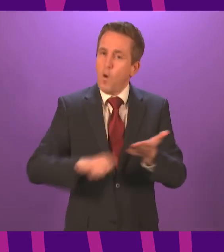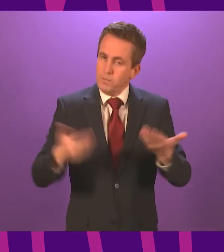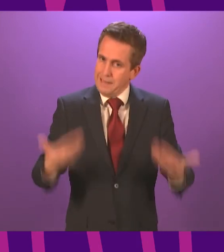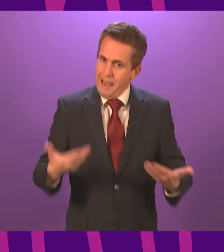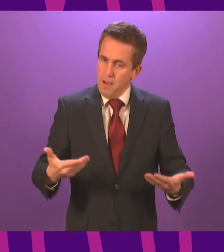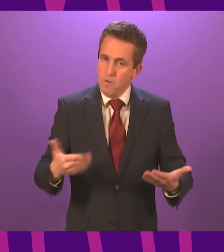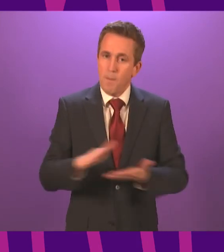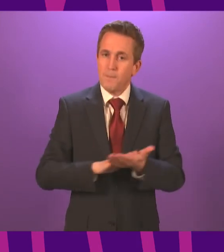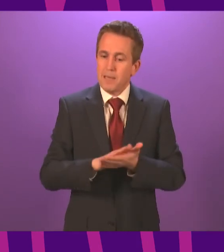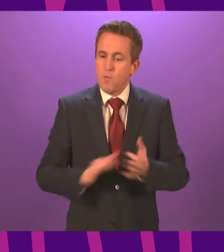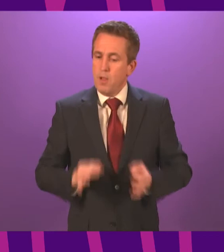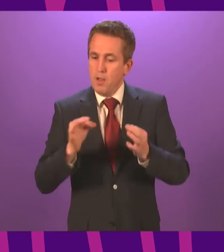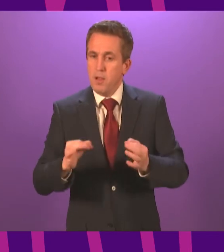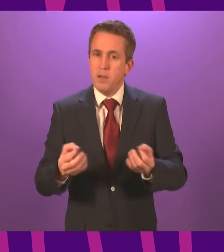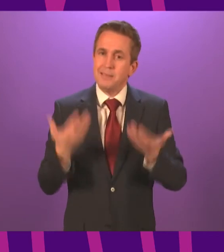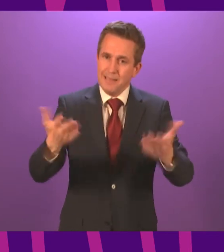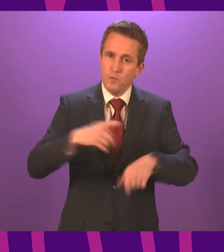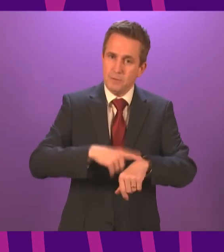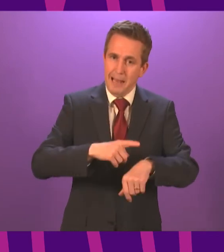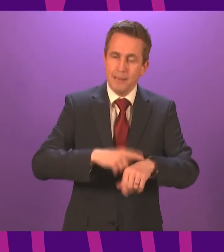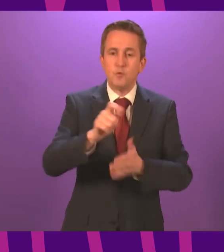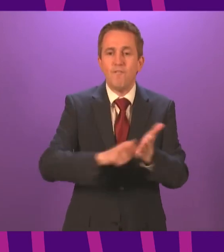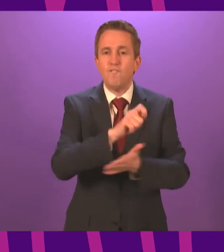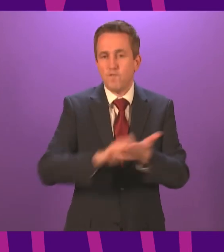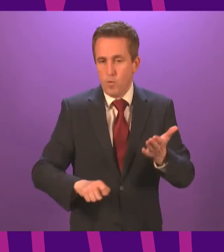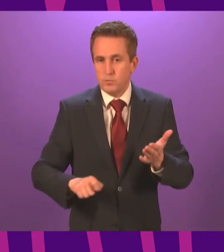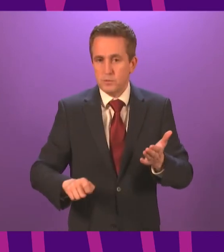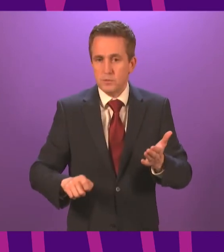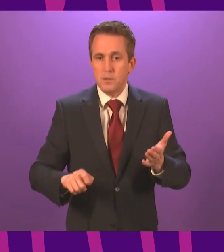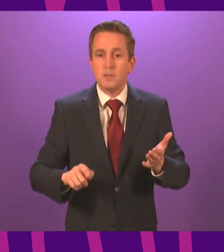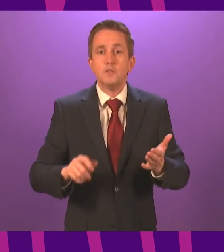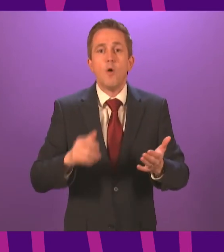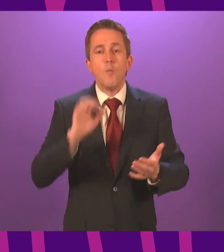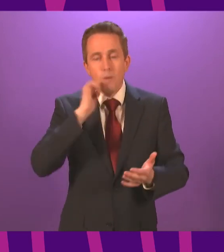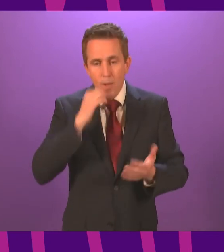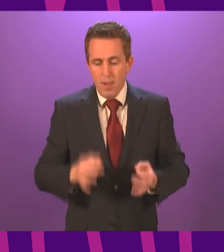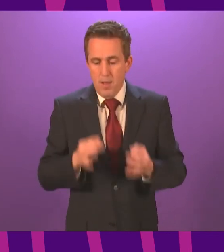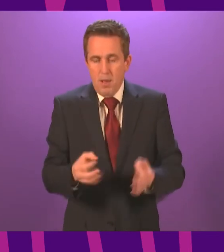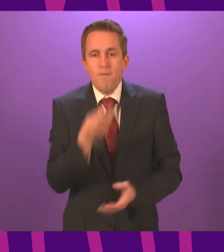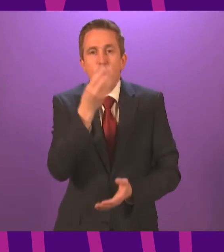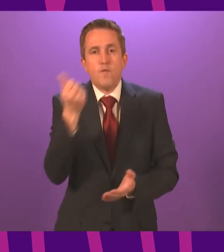going to suspend Parliament for a few minutes just to allow members to access the voting app. Parliament is suspended for a few moments.